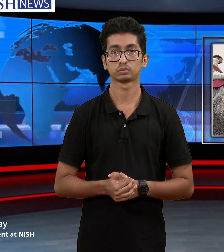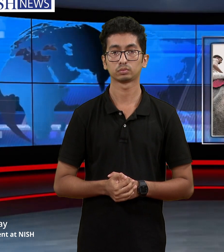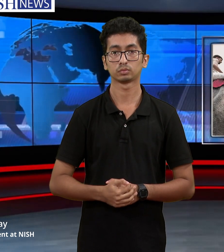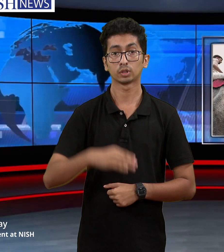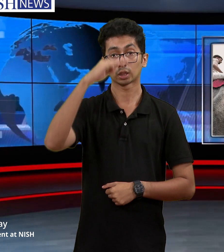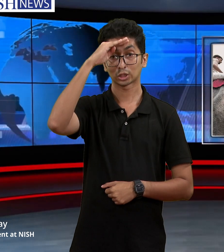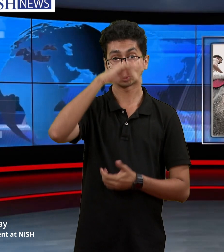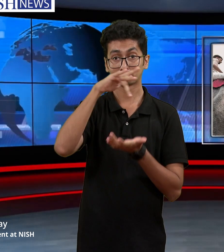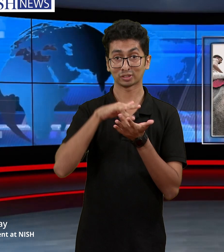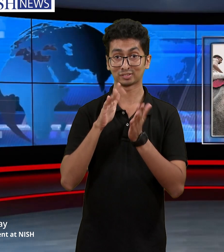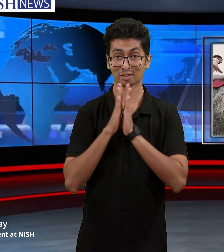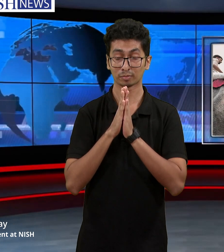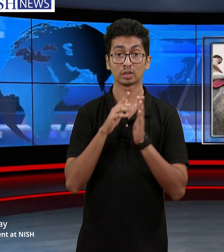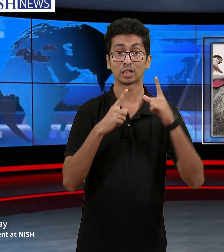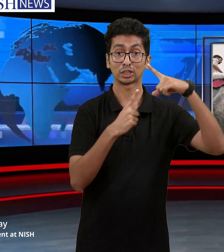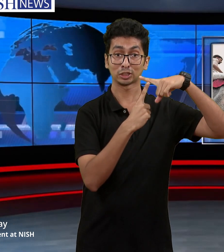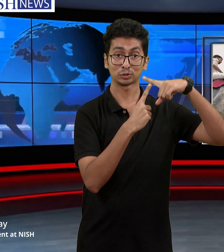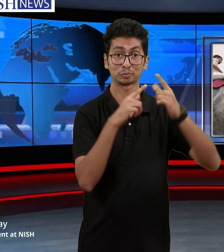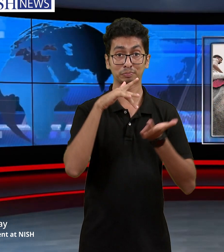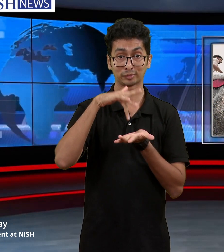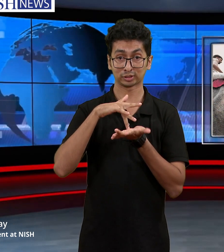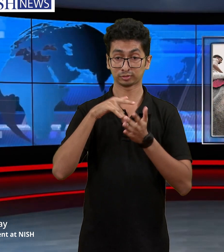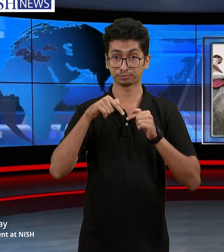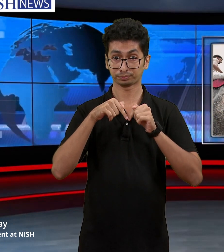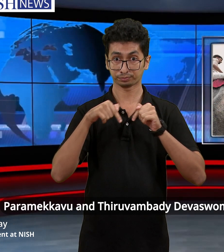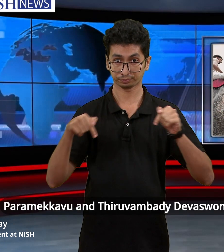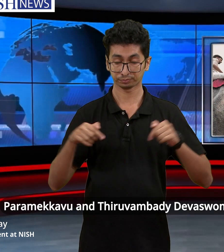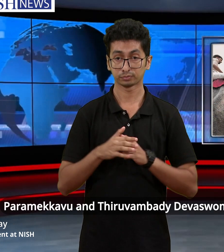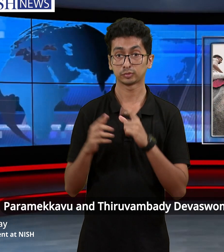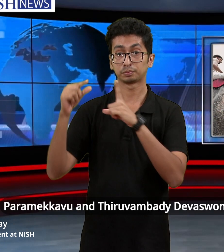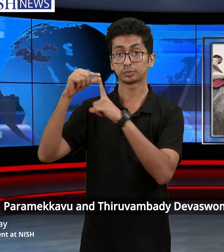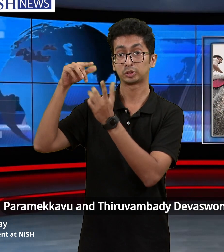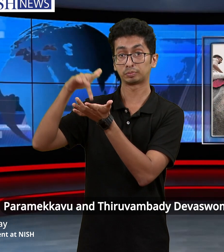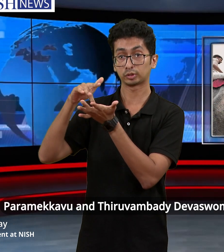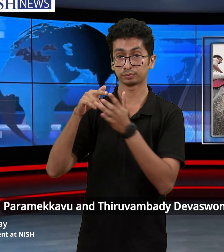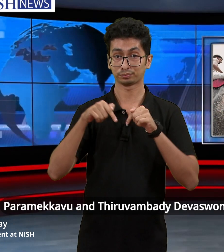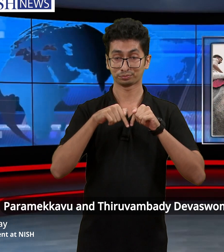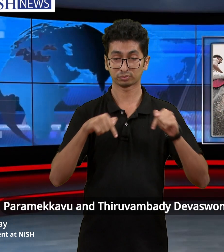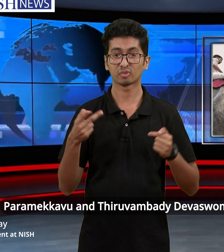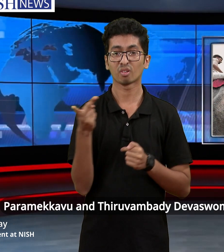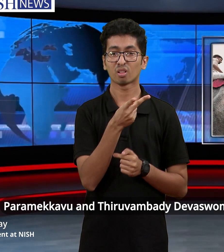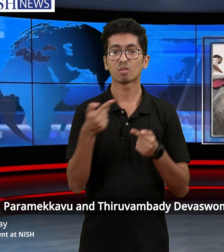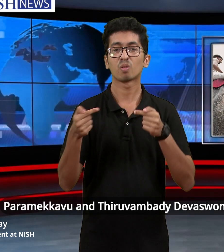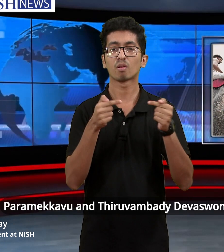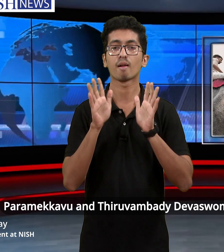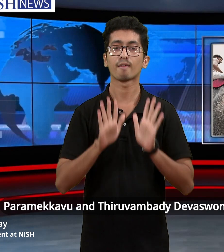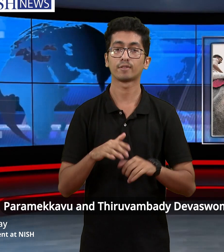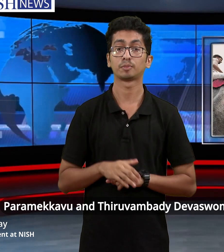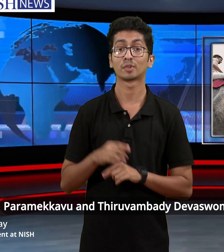Amid the protest of elephant owners and Paramekau and Tiruvambadi Devaswam boards, the Kerala Forest Department has decided to amend